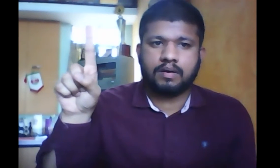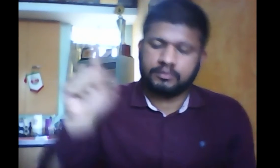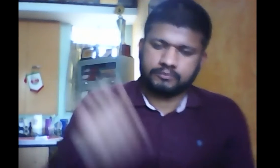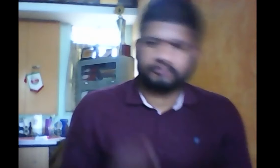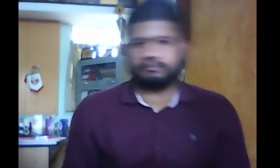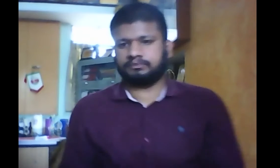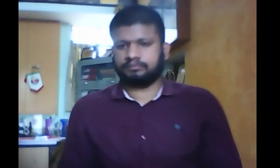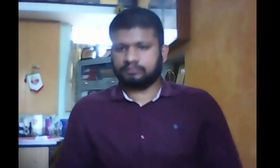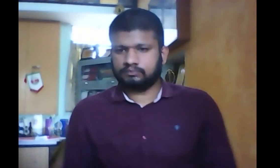Upside.